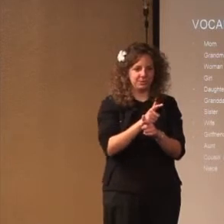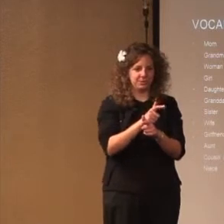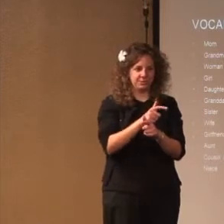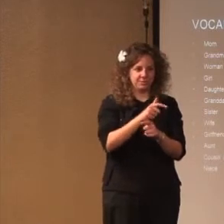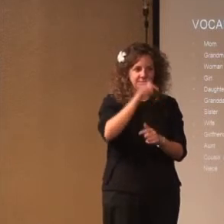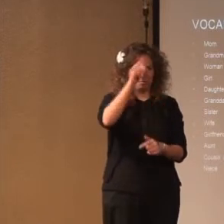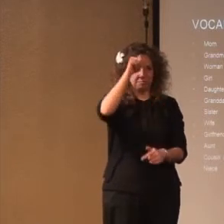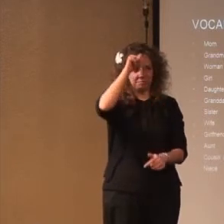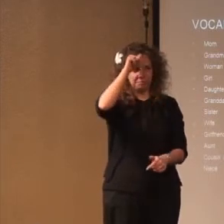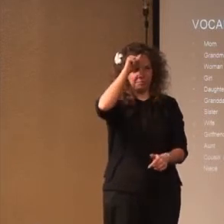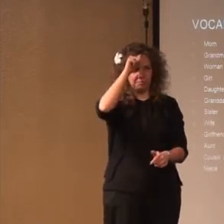Brother.